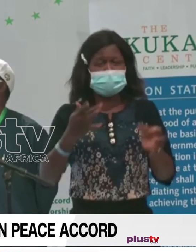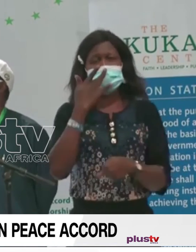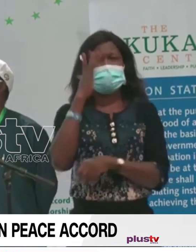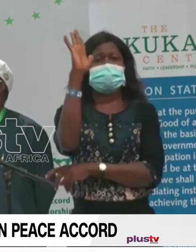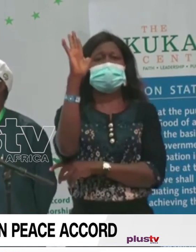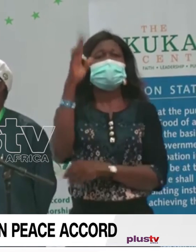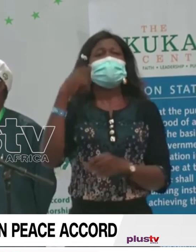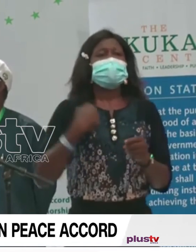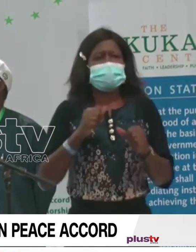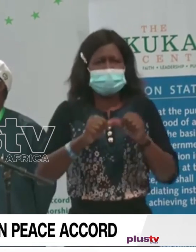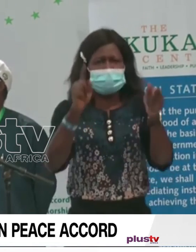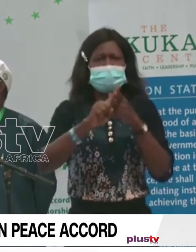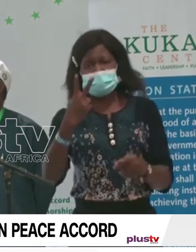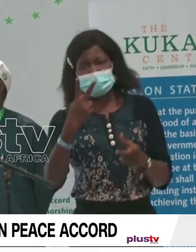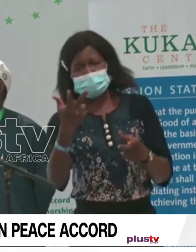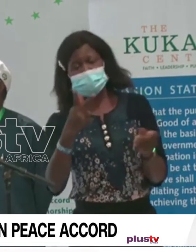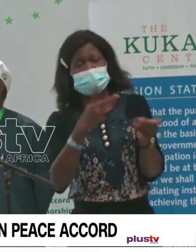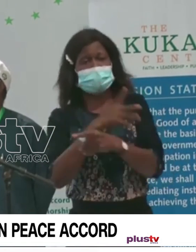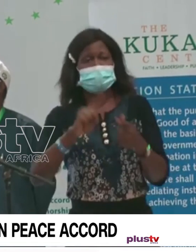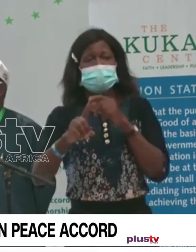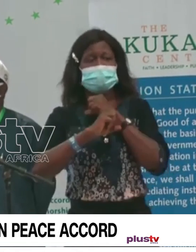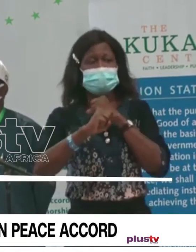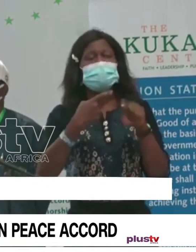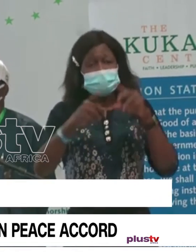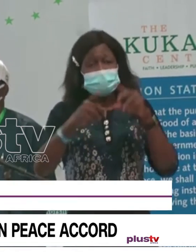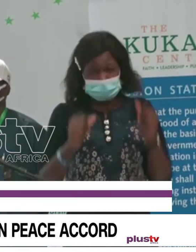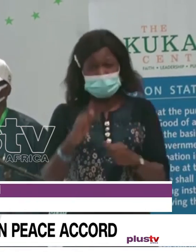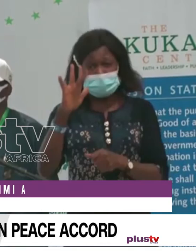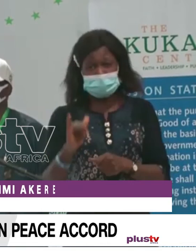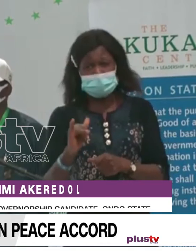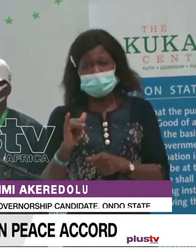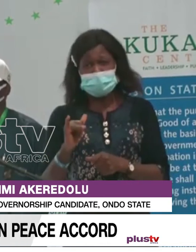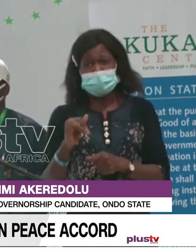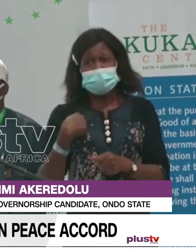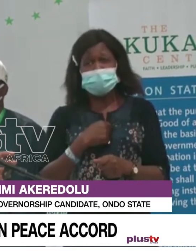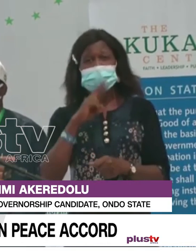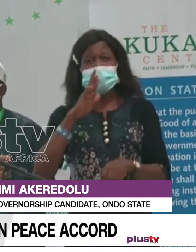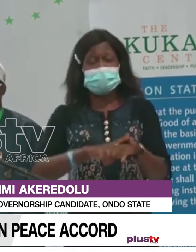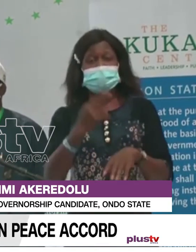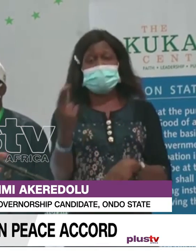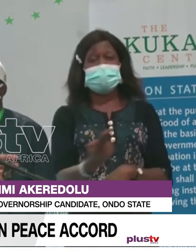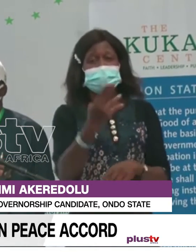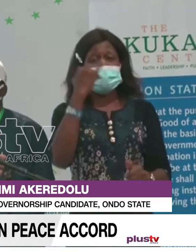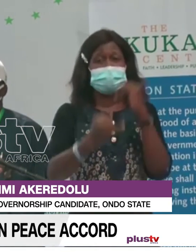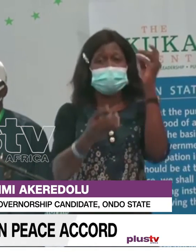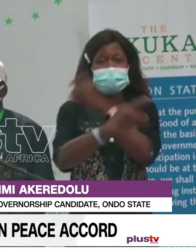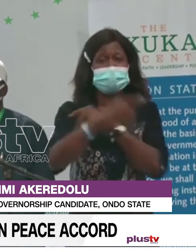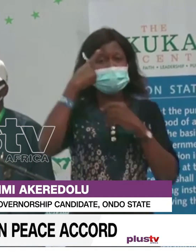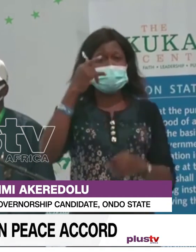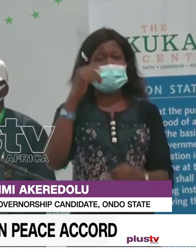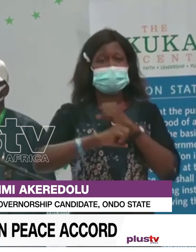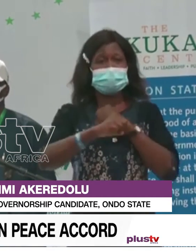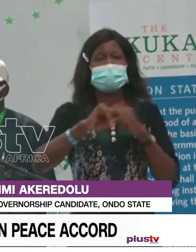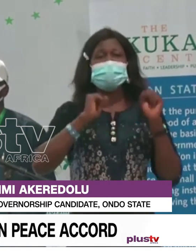pledge. We will continue to talk to our people. But immediately, we are on Thursday, the last day for campaign, I